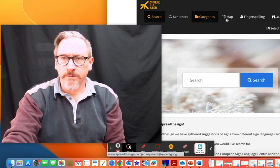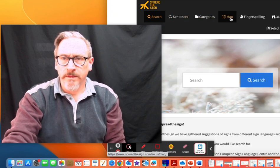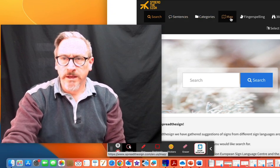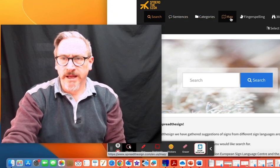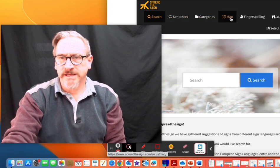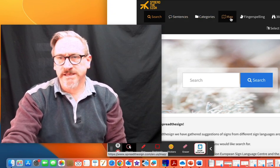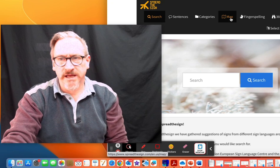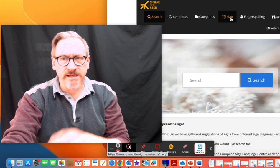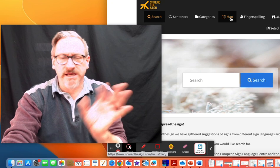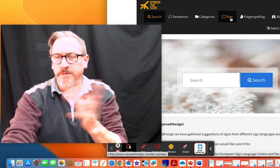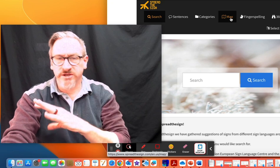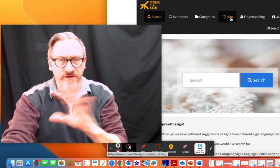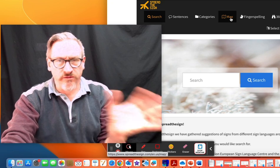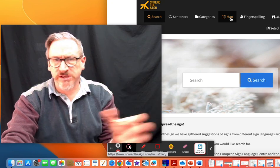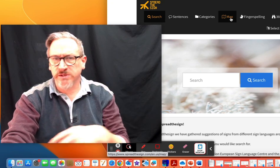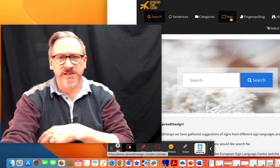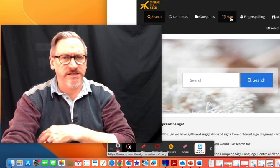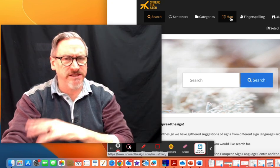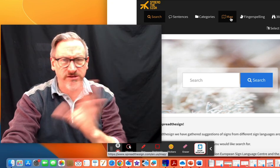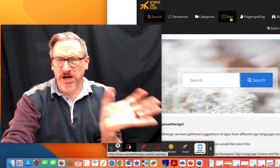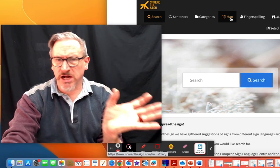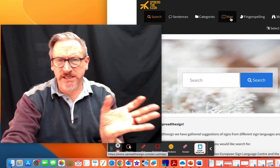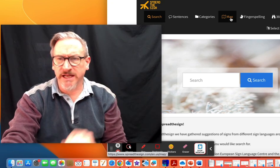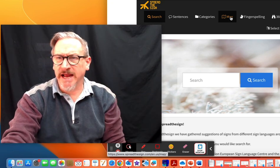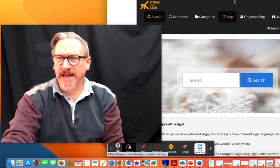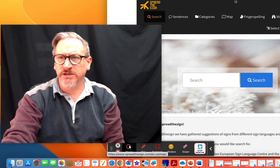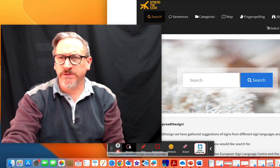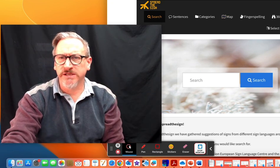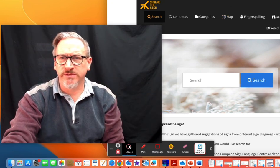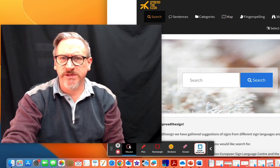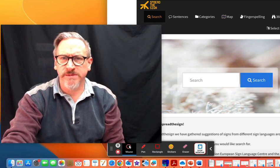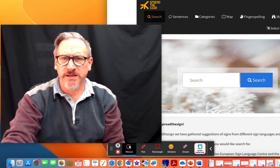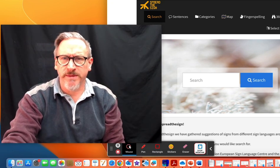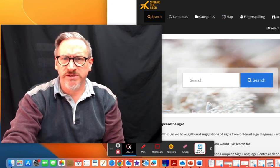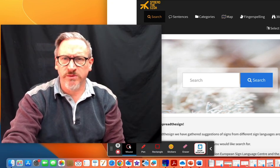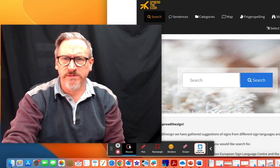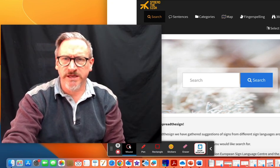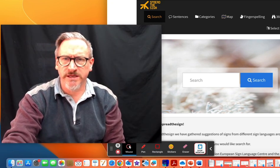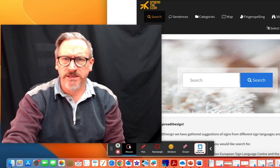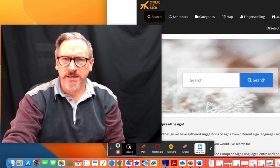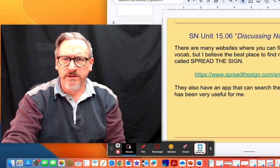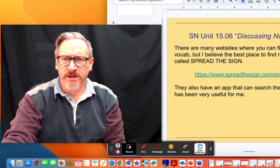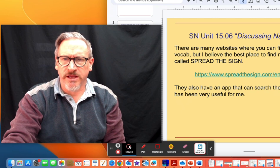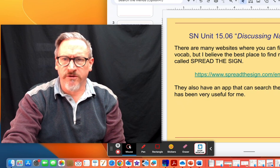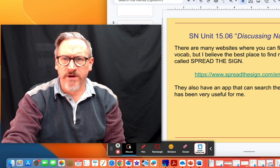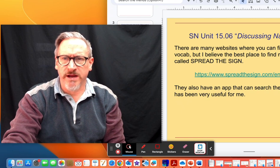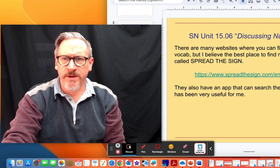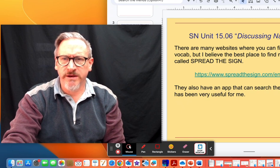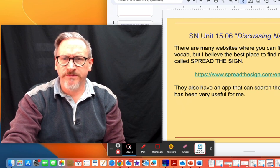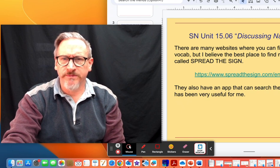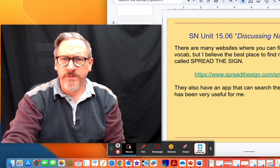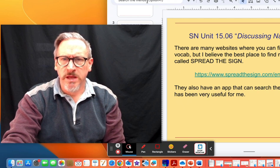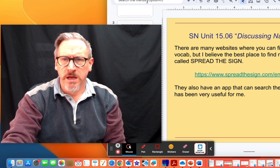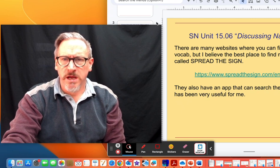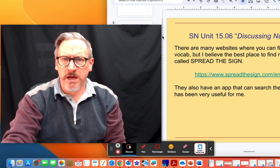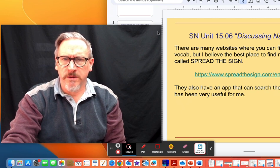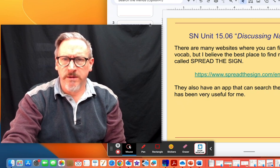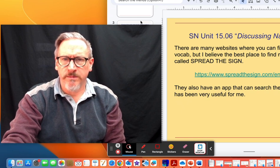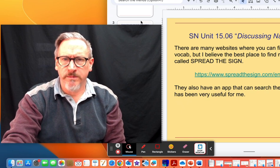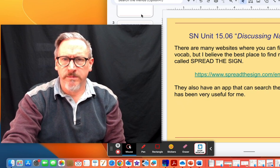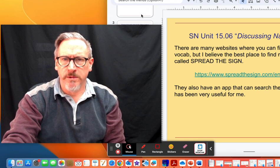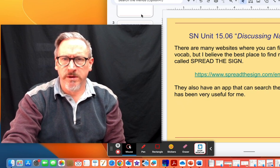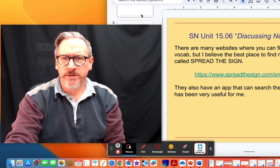And it's got a bunch of different resources. They're constantly adding to it. So it seems like the best website that I can recommend.